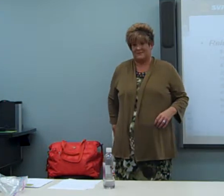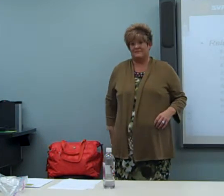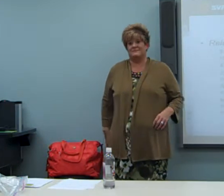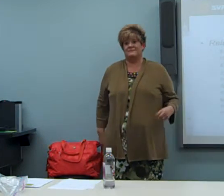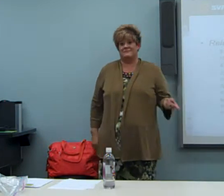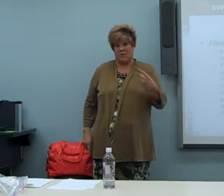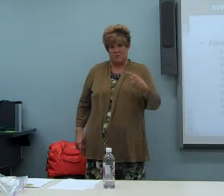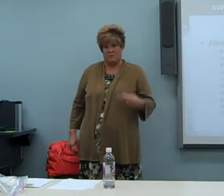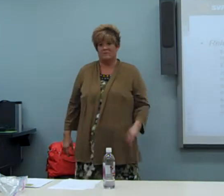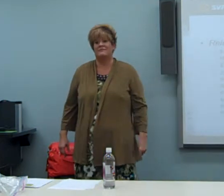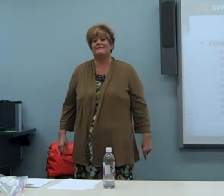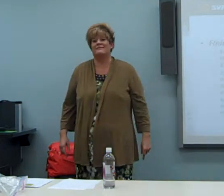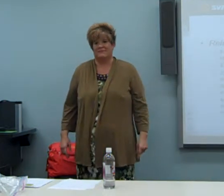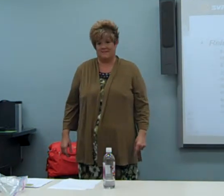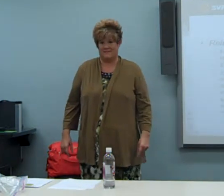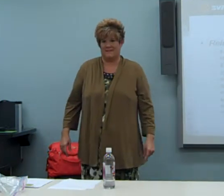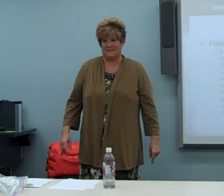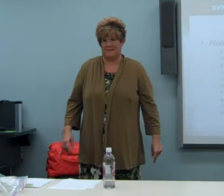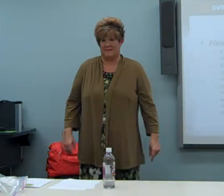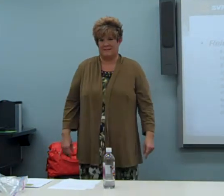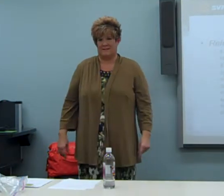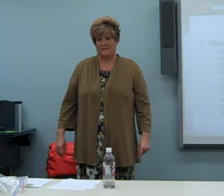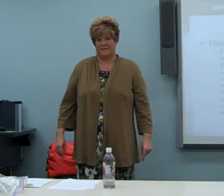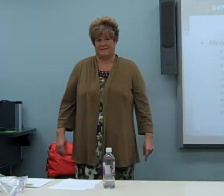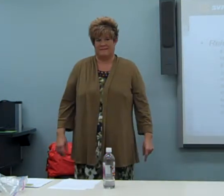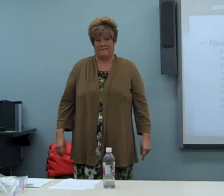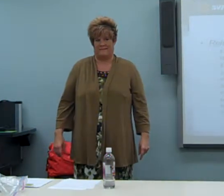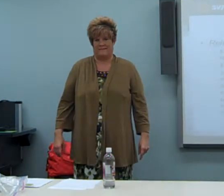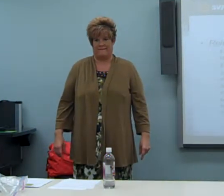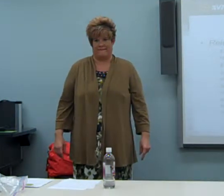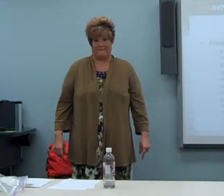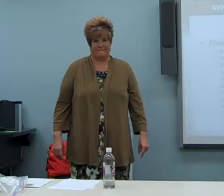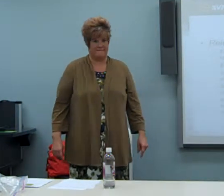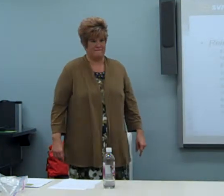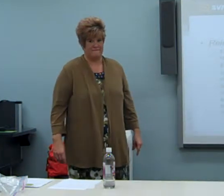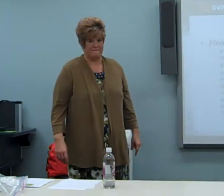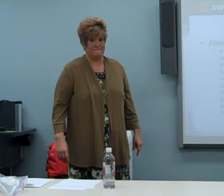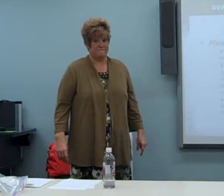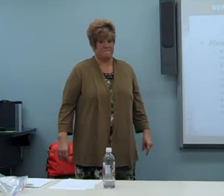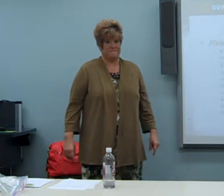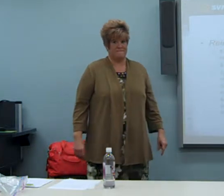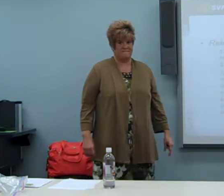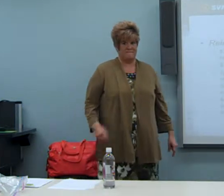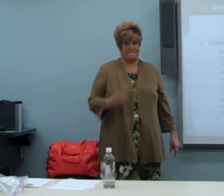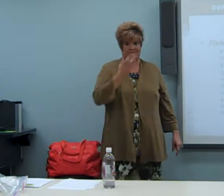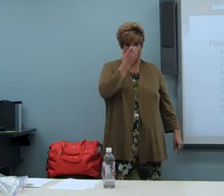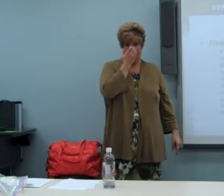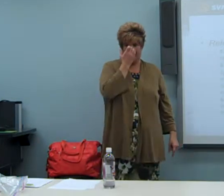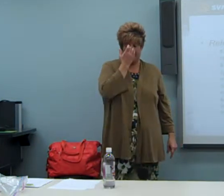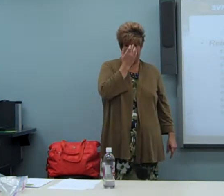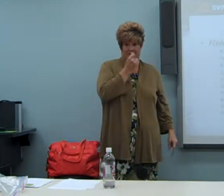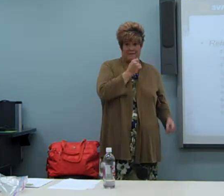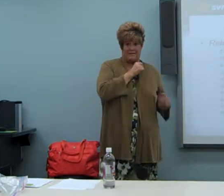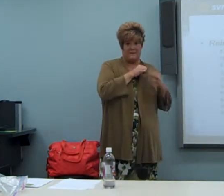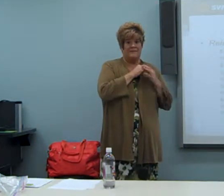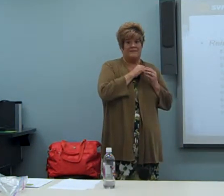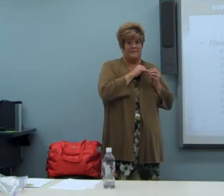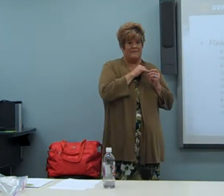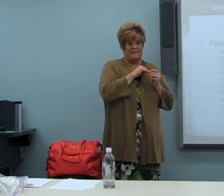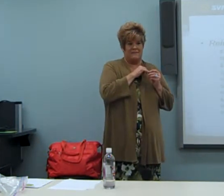let's go, can't have a break, we need everybody on deck. Is that kind of the same idea with Sorensen? Do you have that set up,